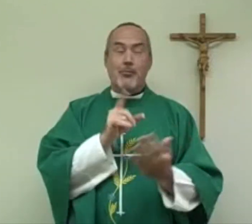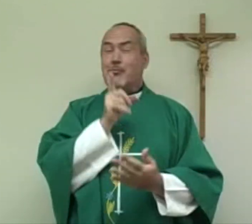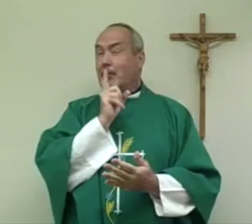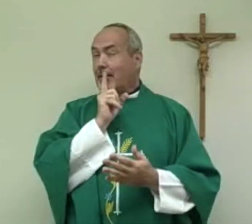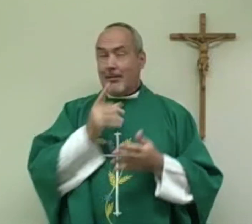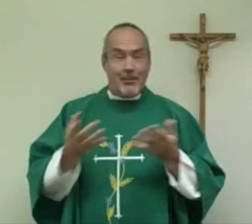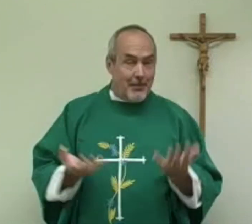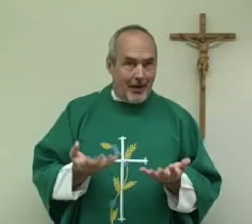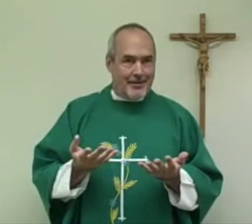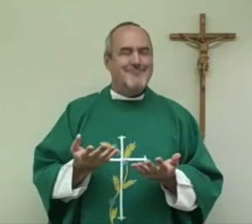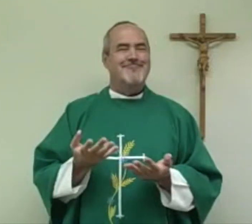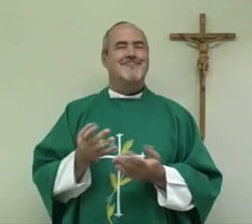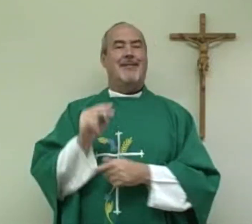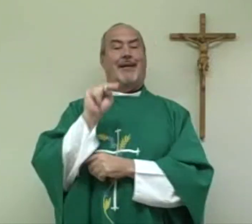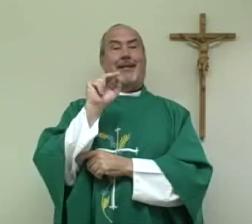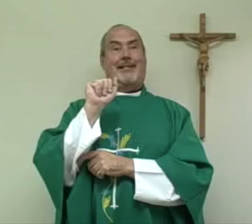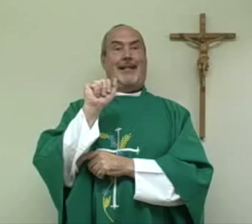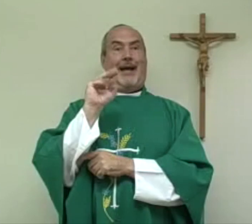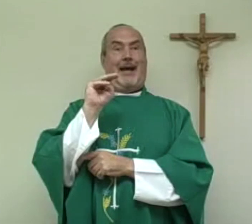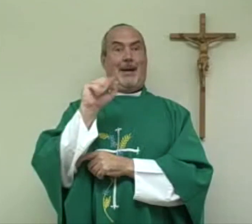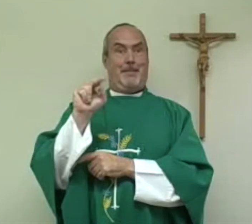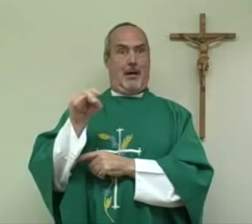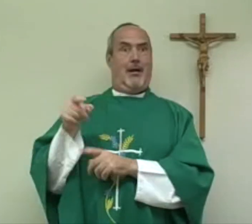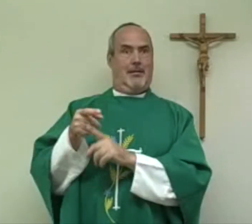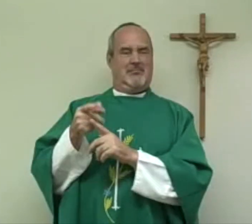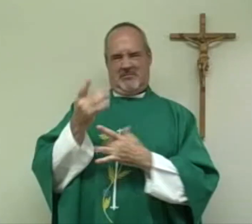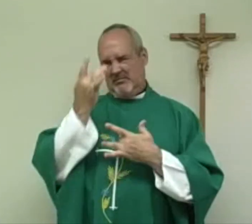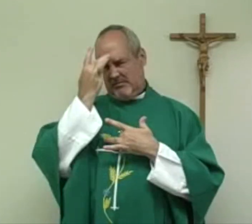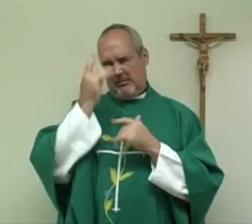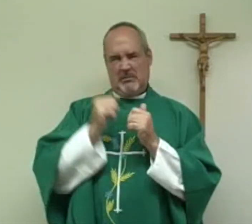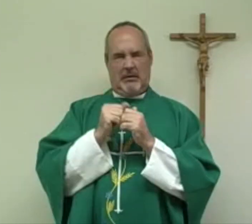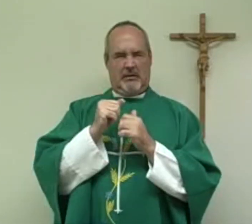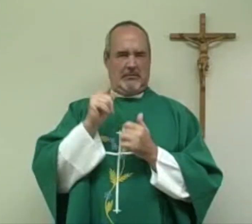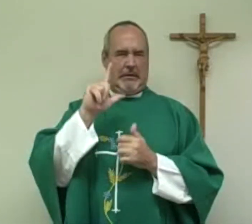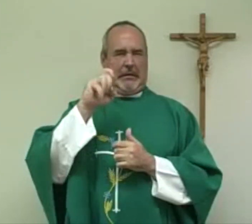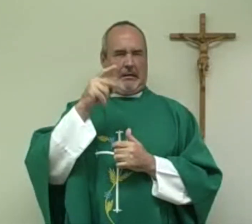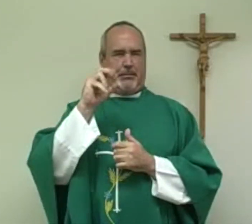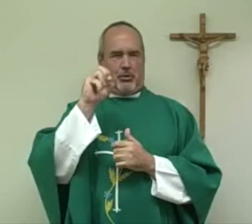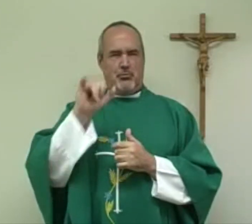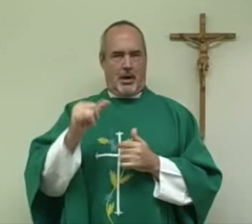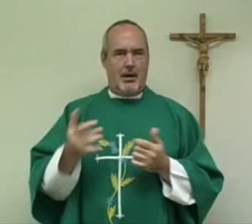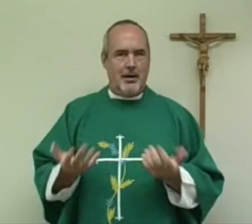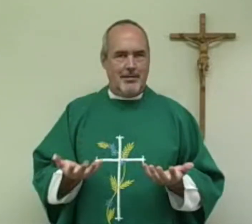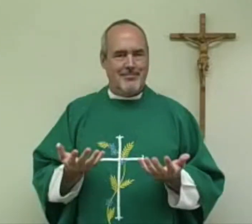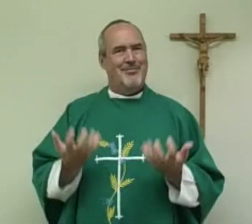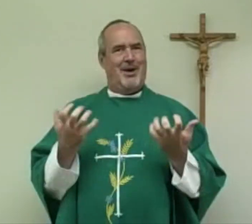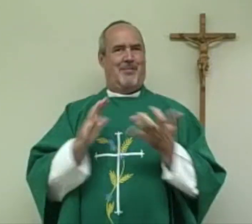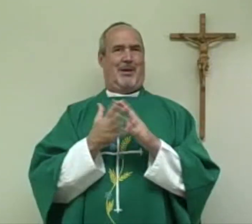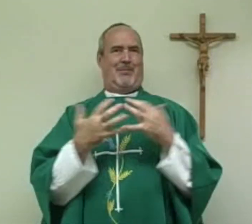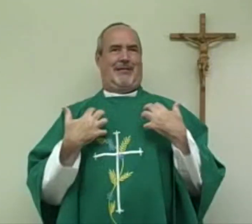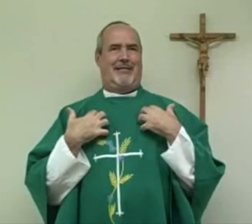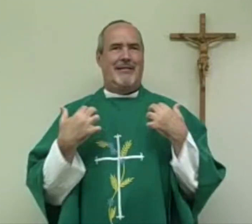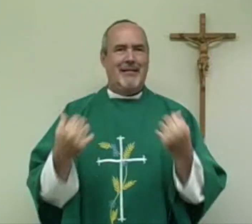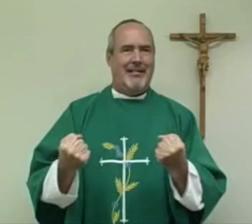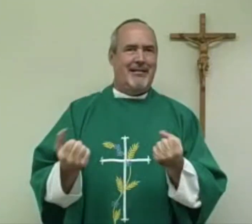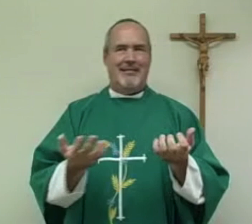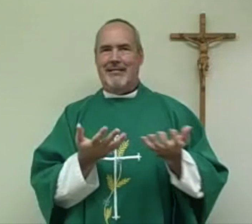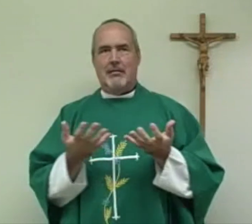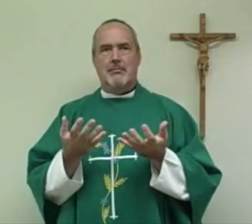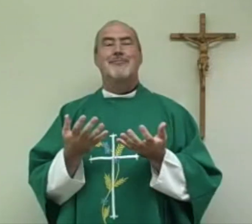the pretext to really get the big picture. Naaman was ill with leprosy and he wanted